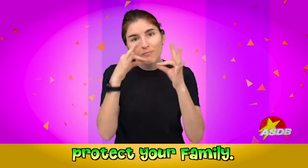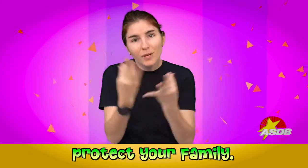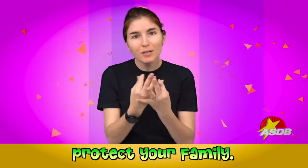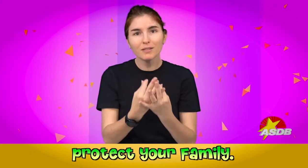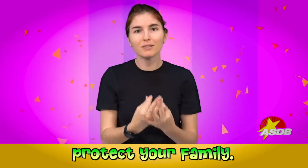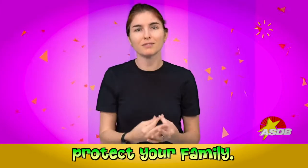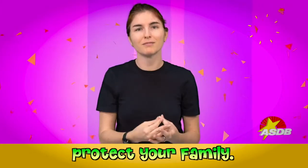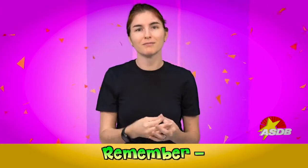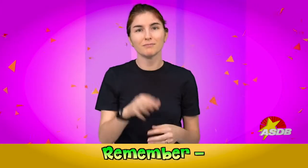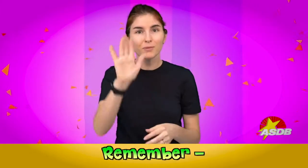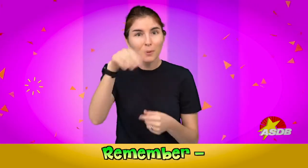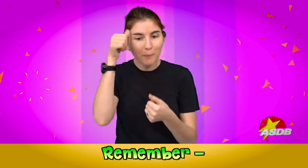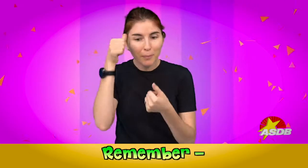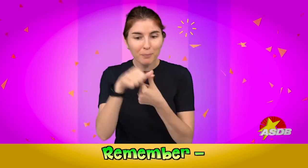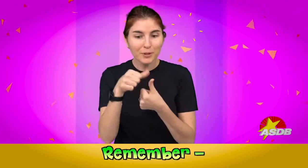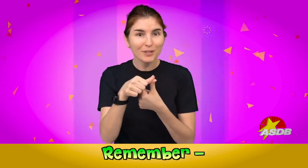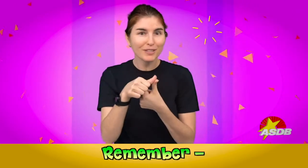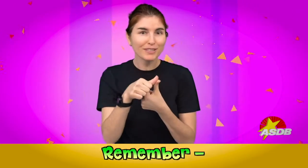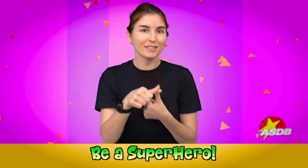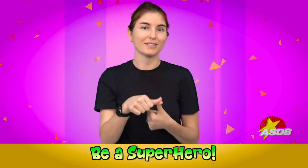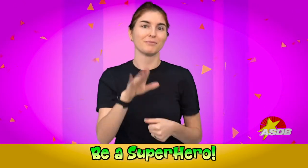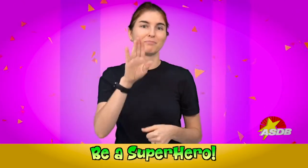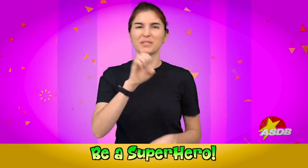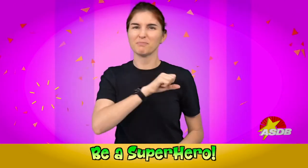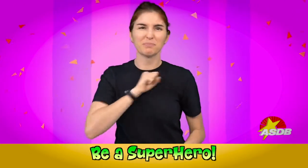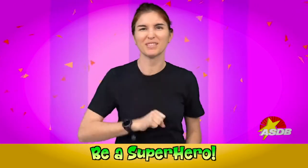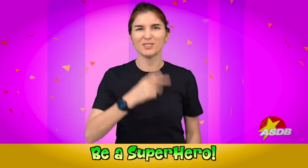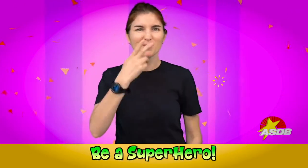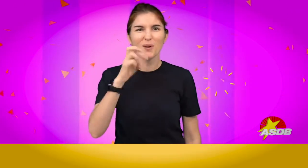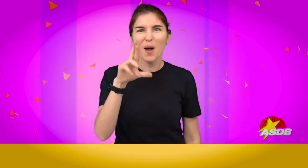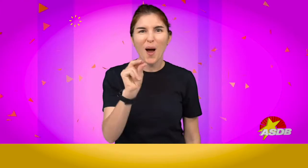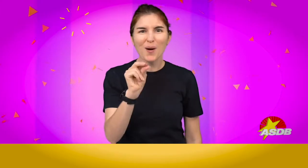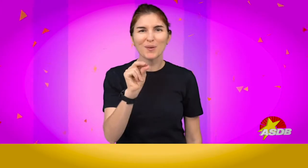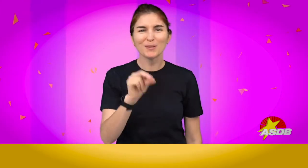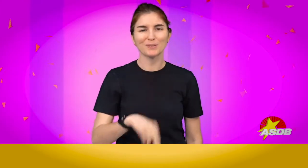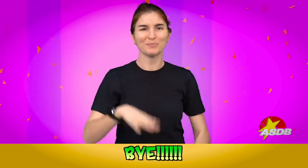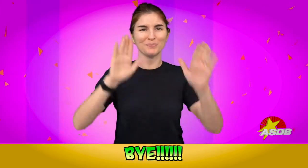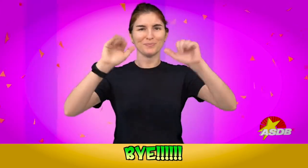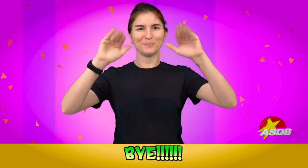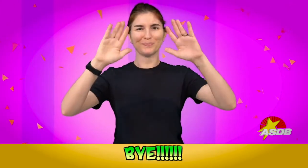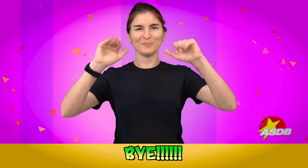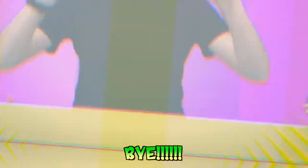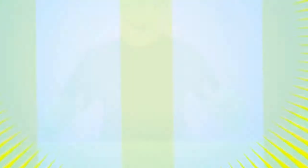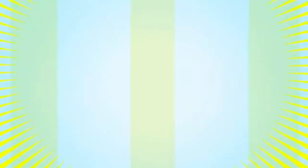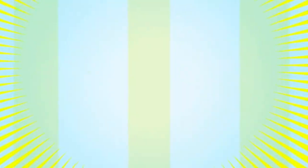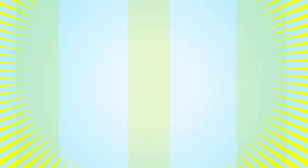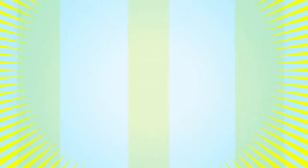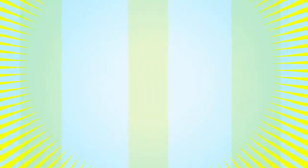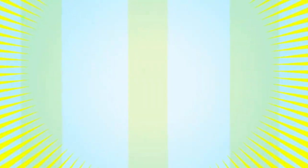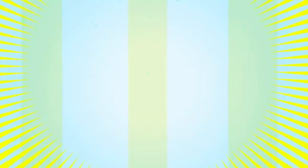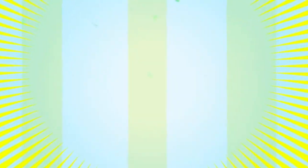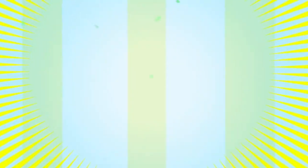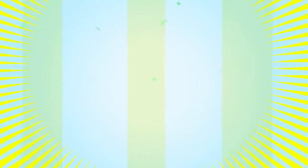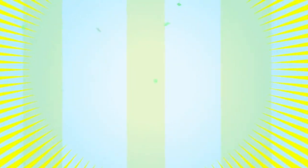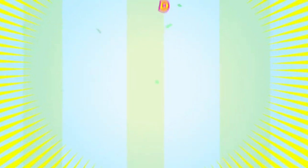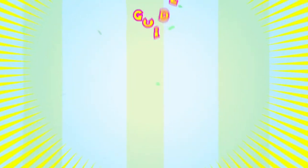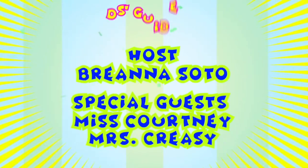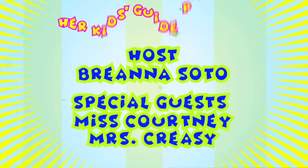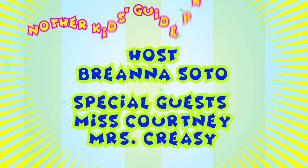family. Remember, be a superhero. Bye! It cuts to an animated background. Words appear.